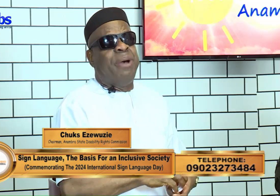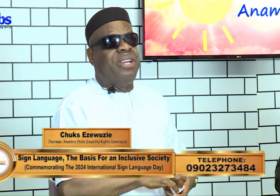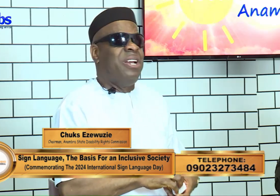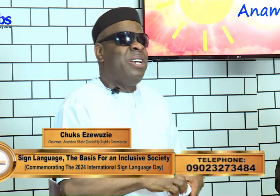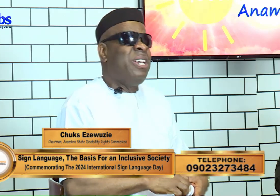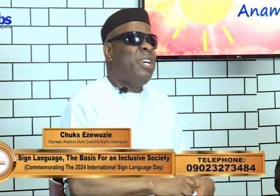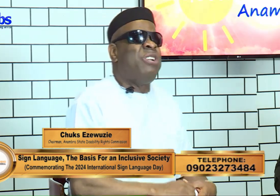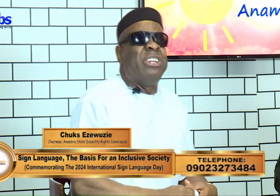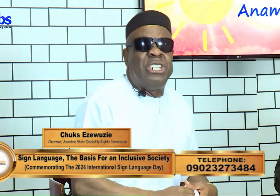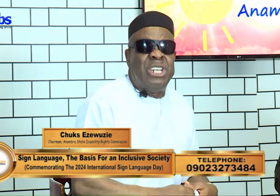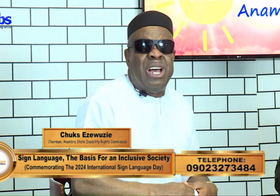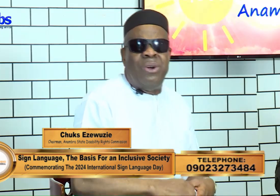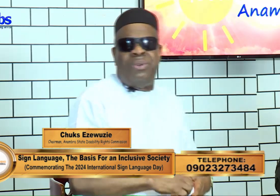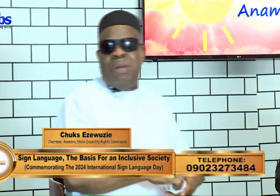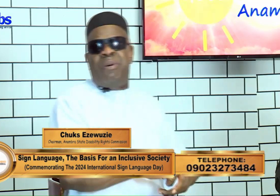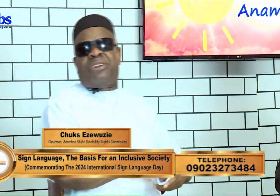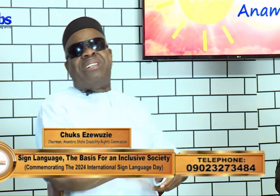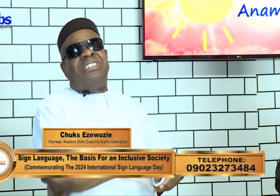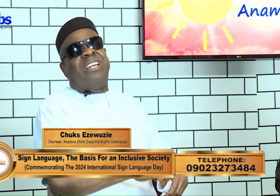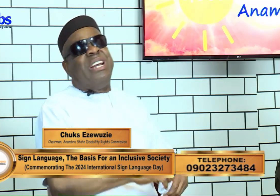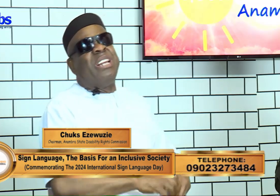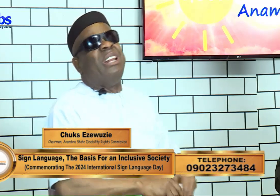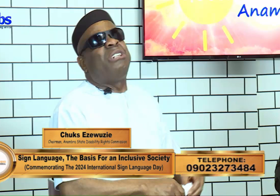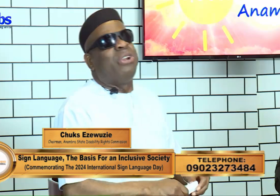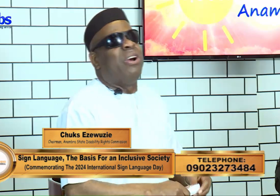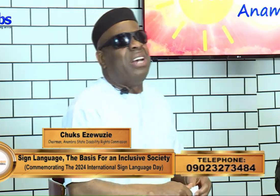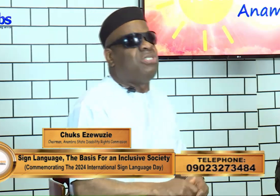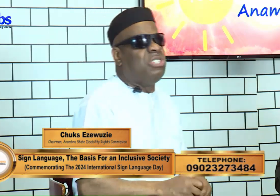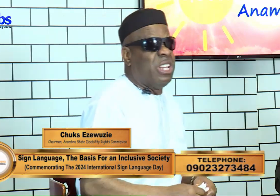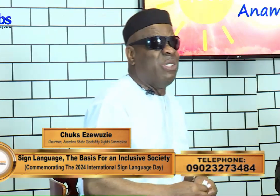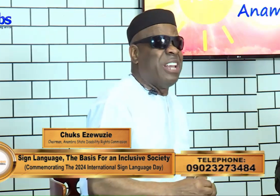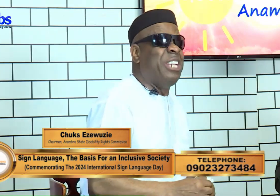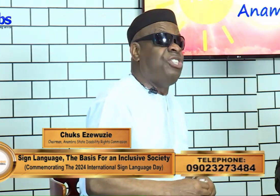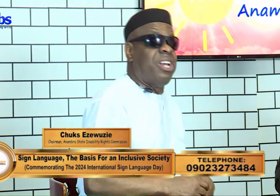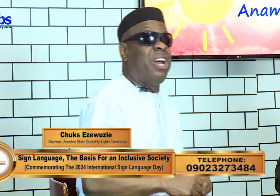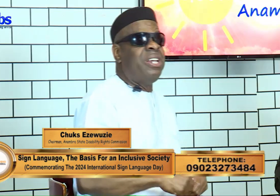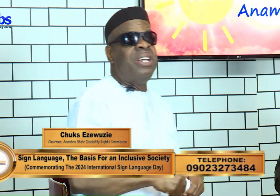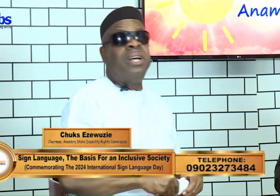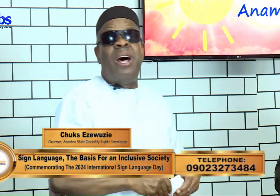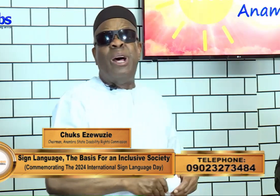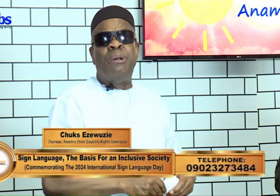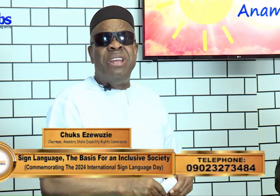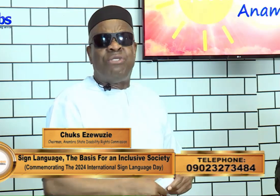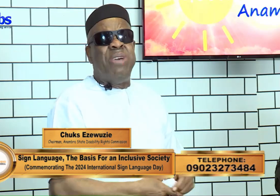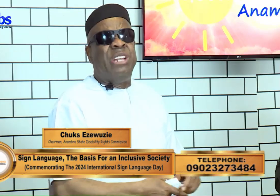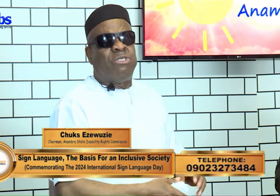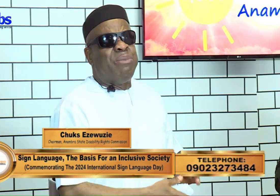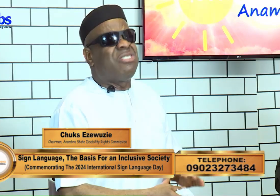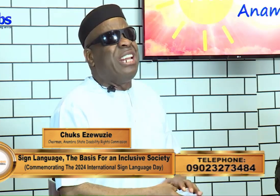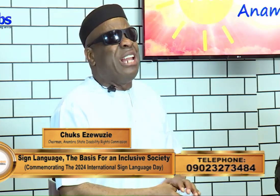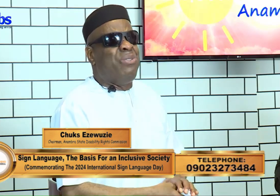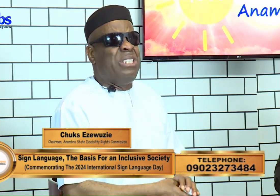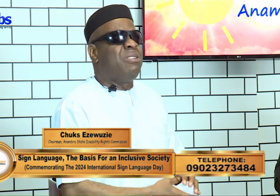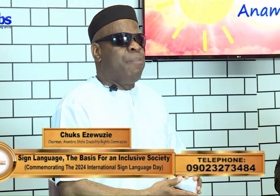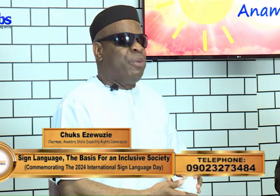Nigeria by International Democratic and Electoral Assistance, IDEA. They've trained some